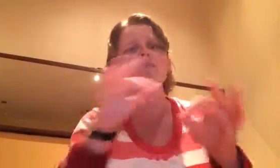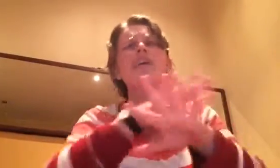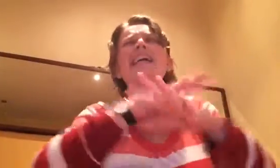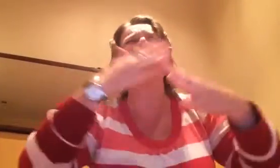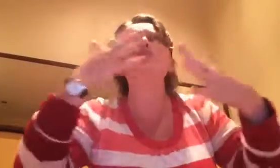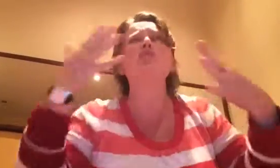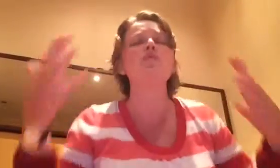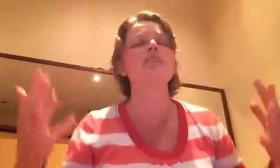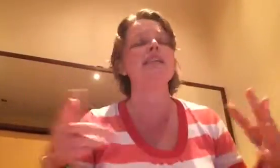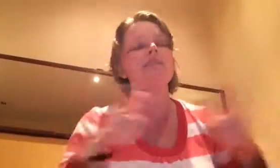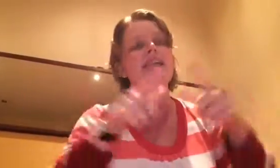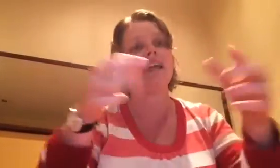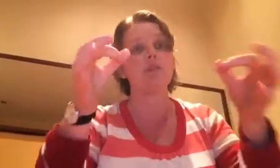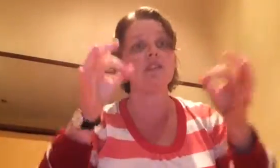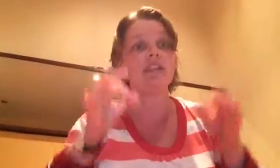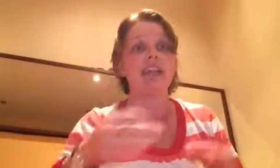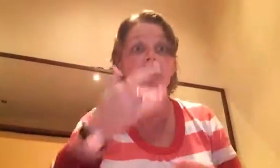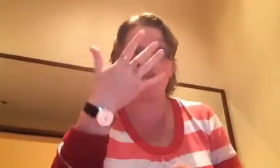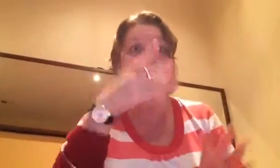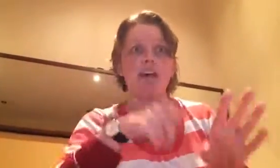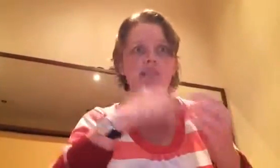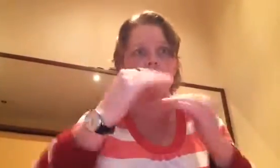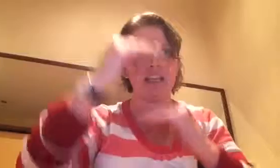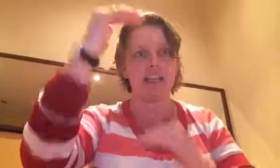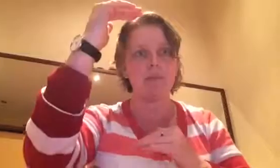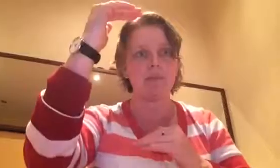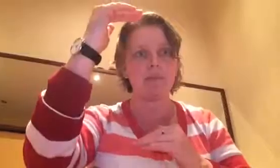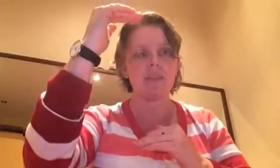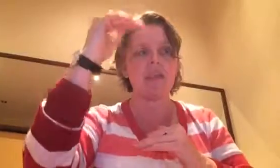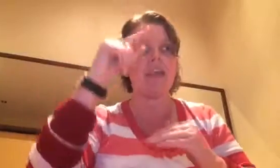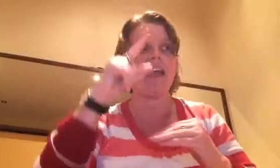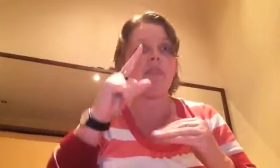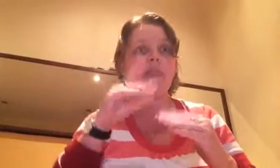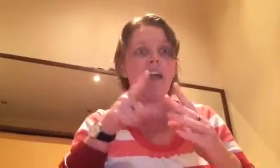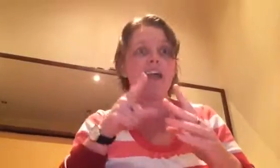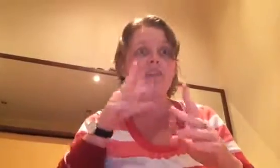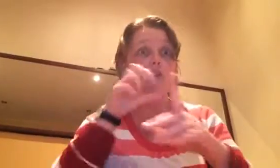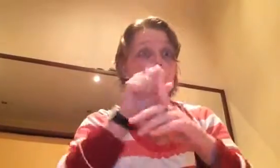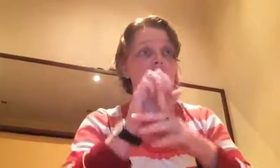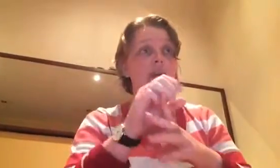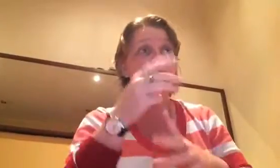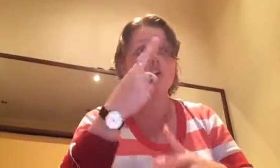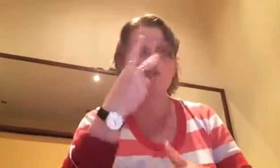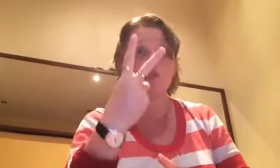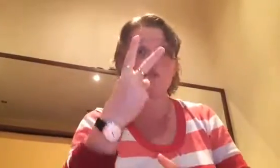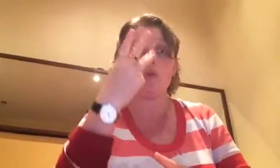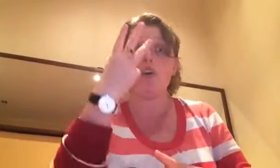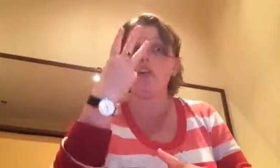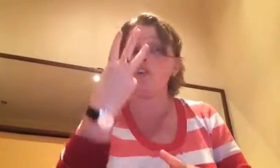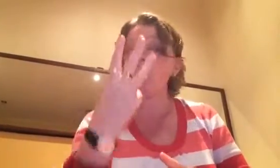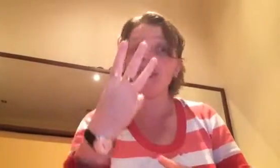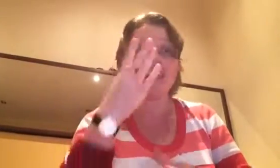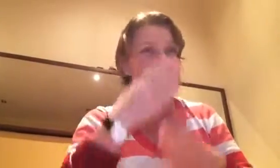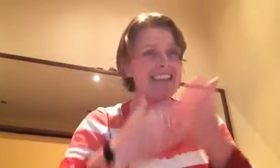were extremely language delayed, like 5-year gap. And they have caught up 2-3